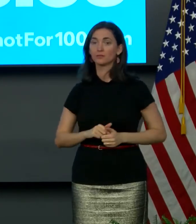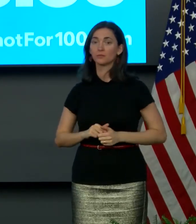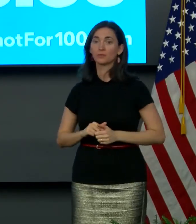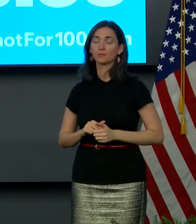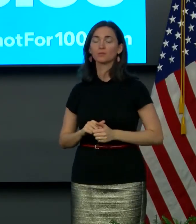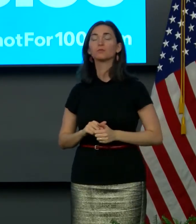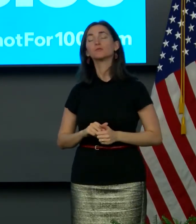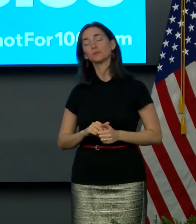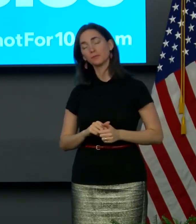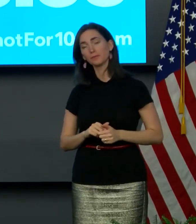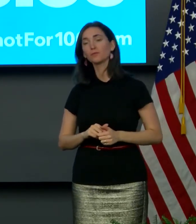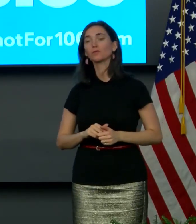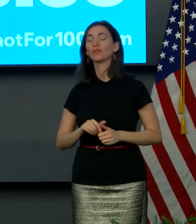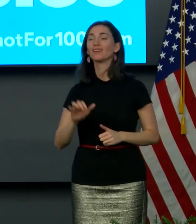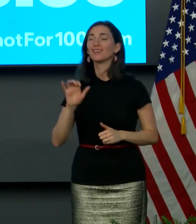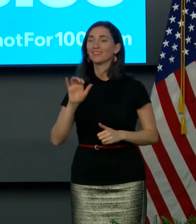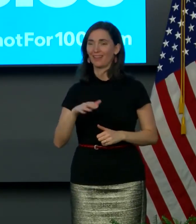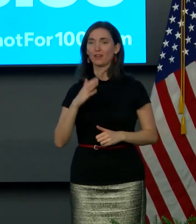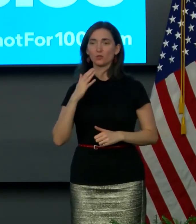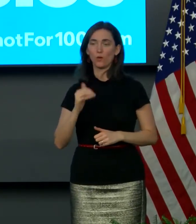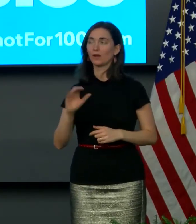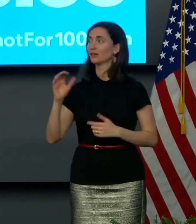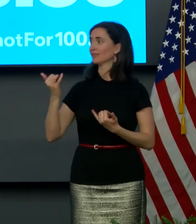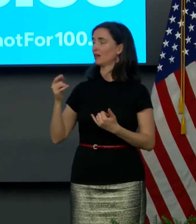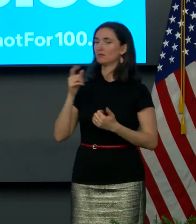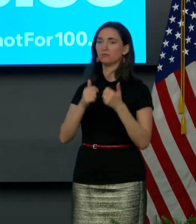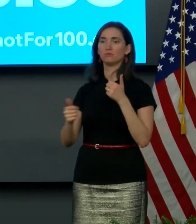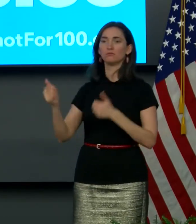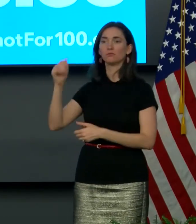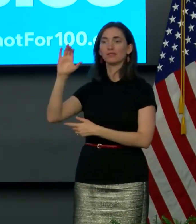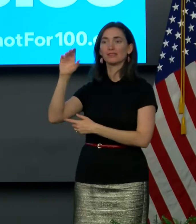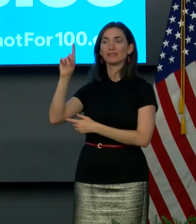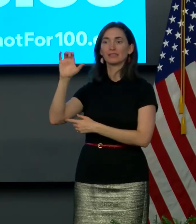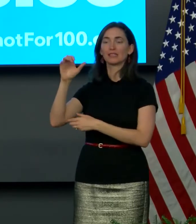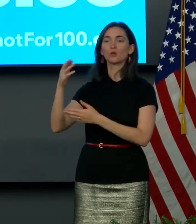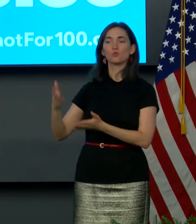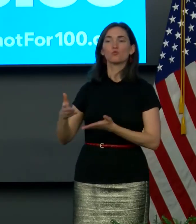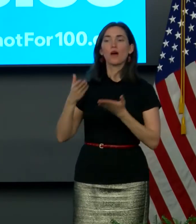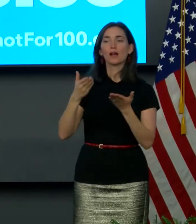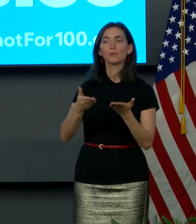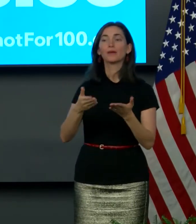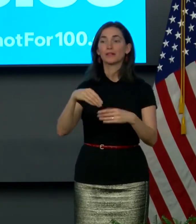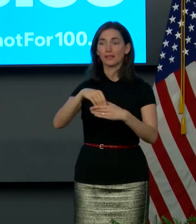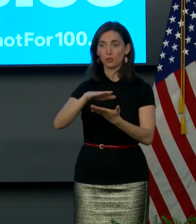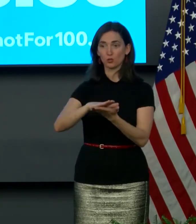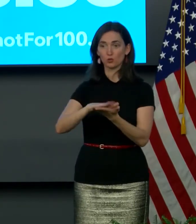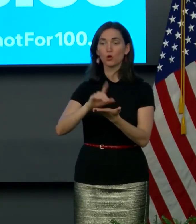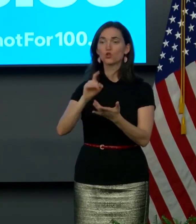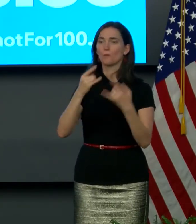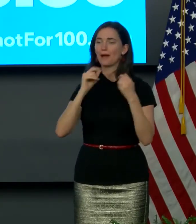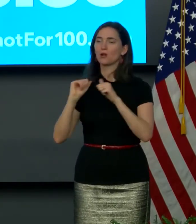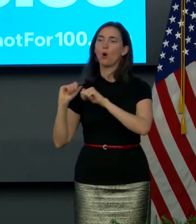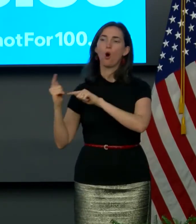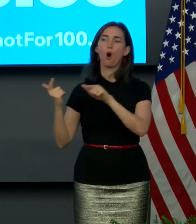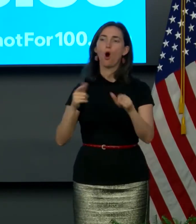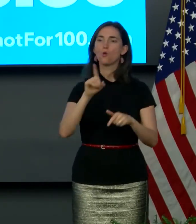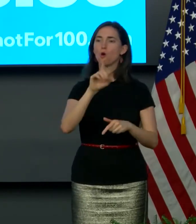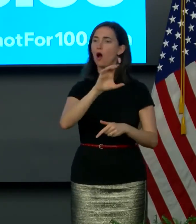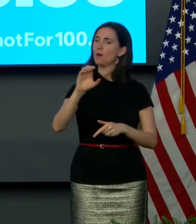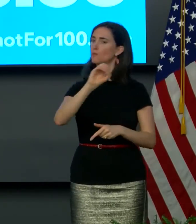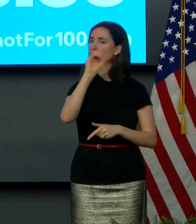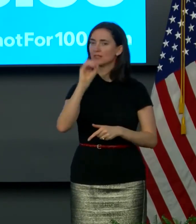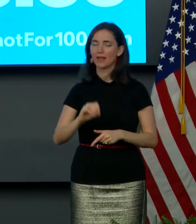which is why the CDC has made the recommendation for masking in schools, universal,